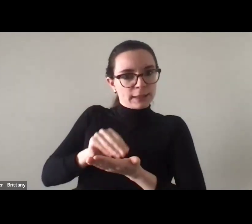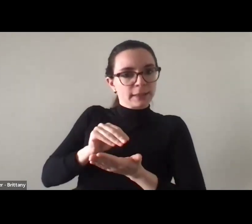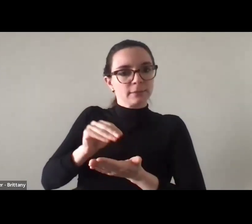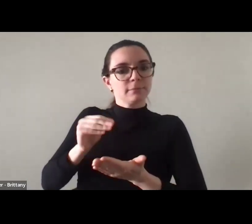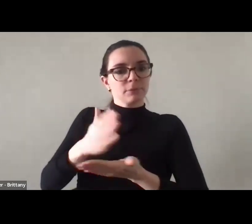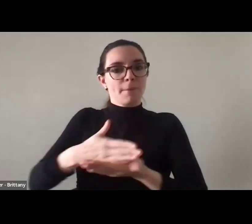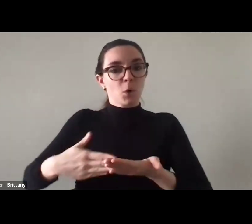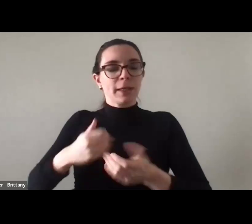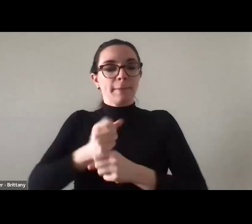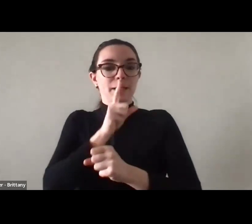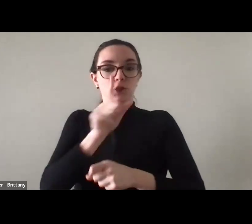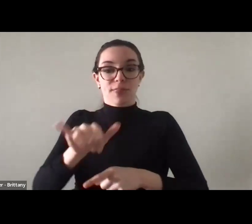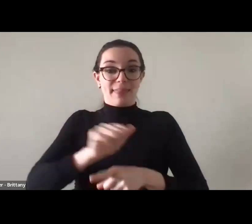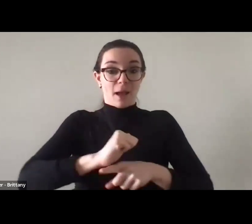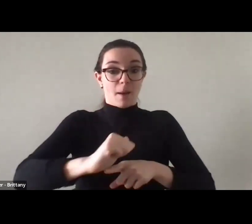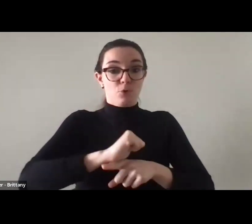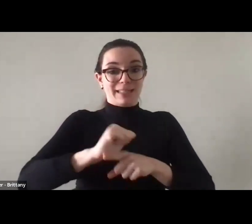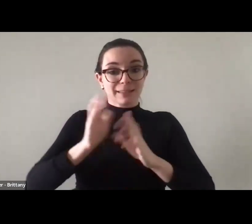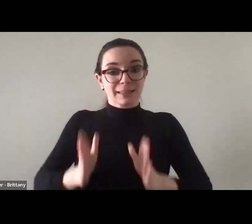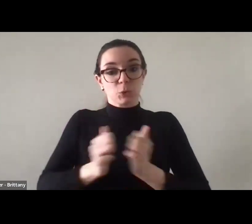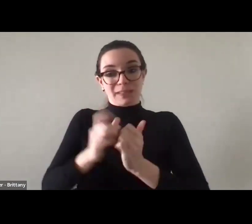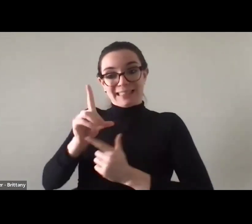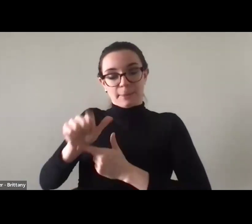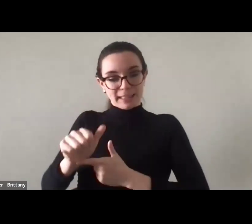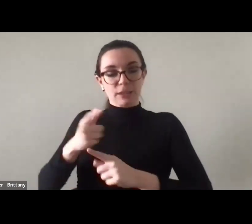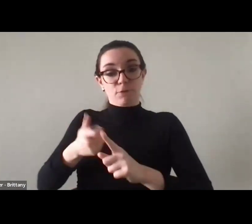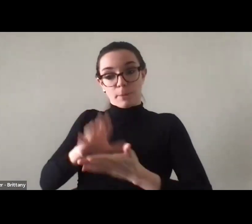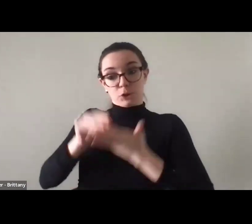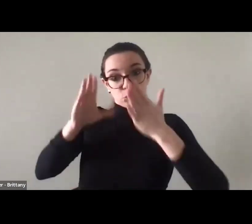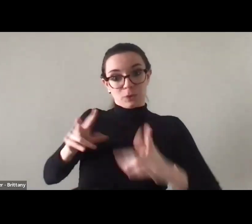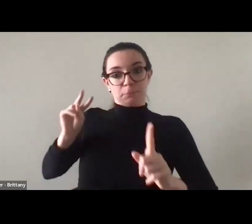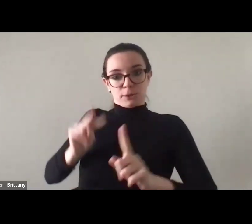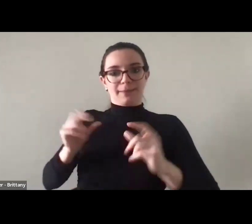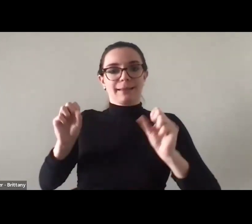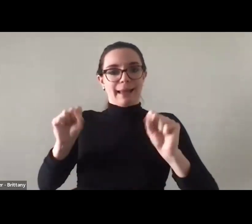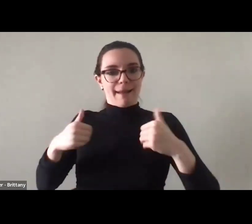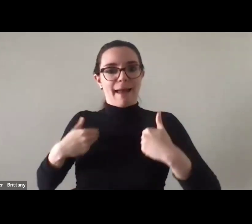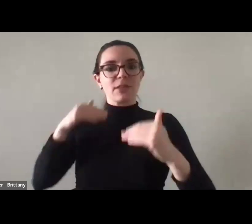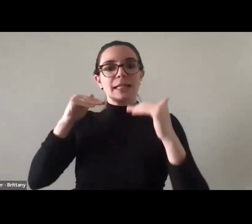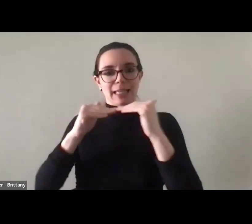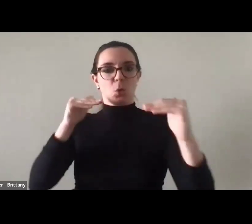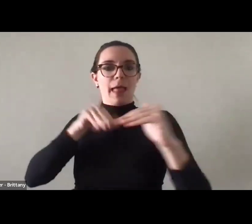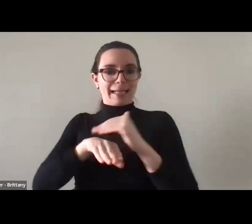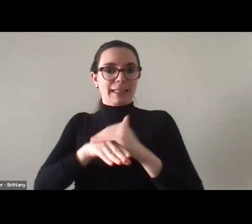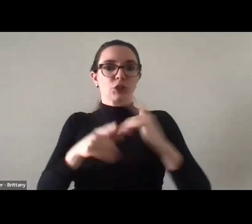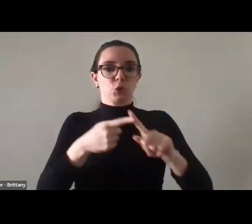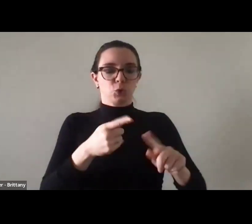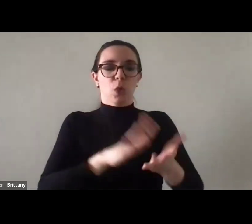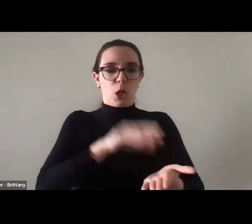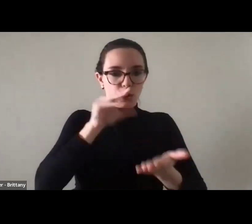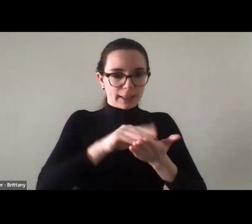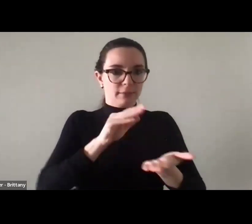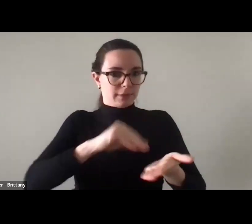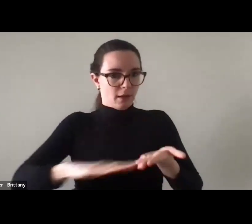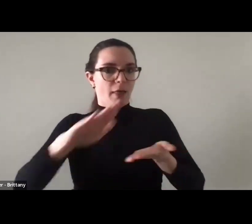that apprentices with disabilities, from their student perspective, can have equal access to the learning, right? To enhance their